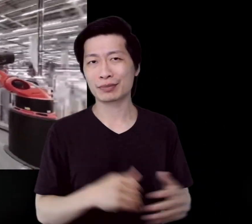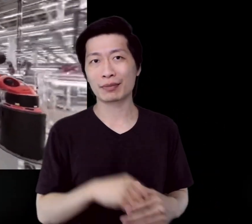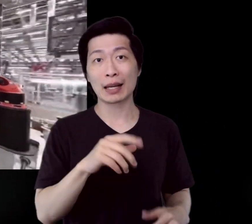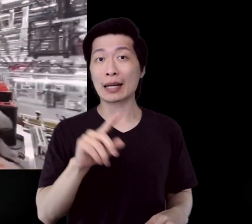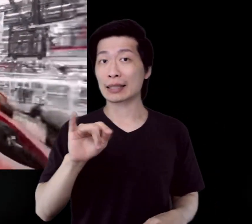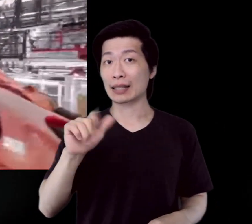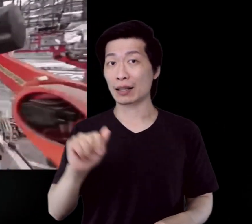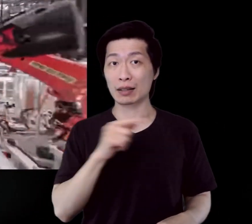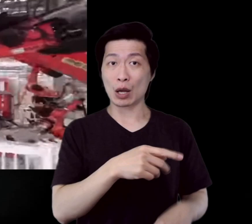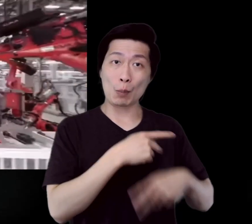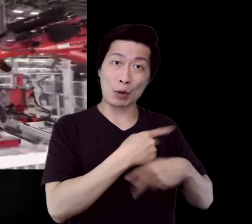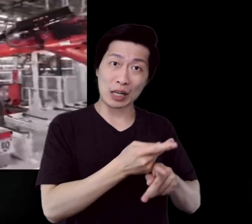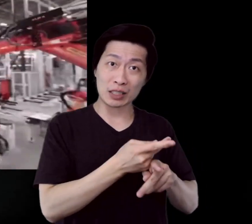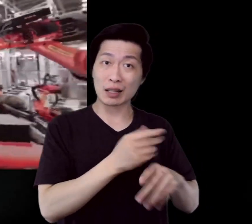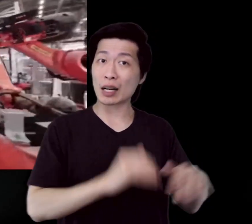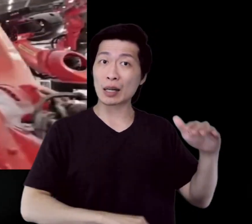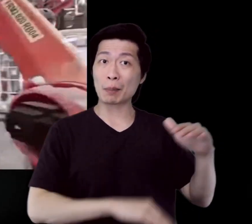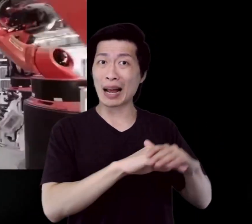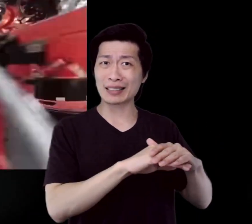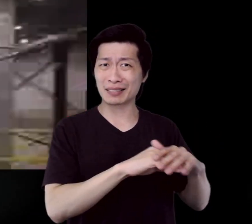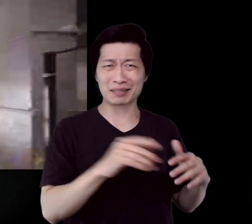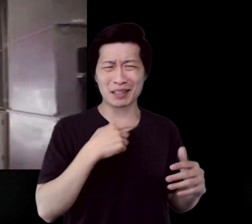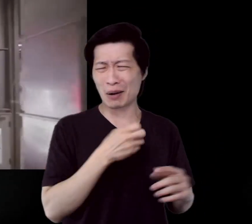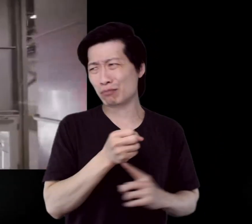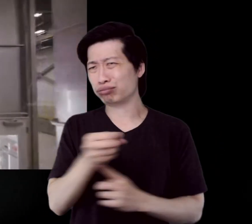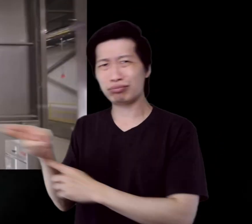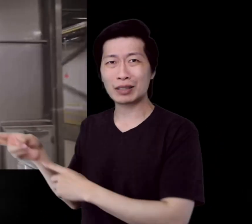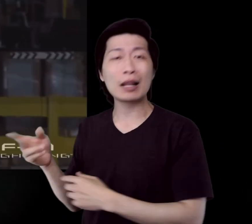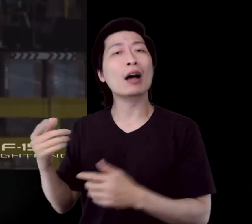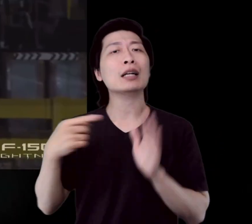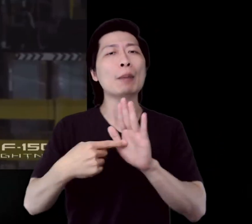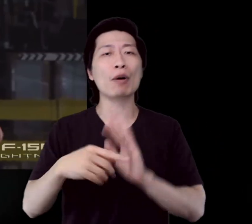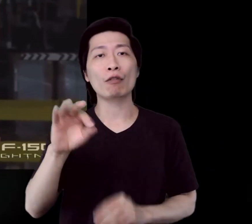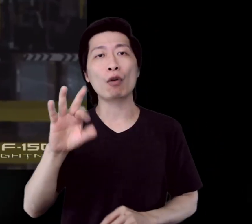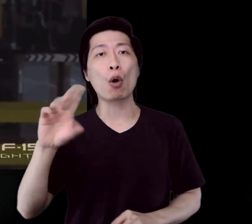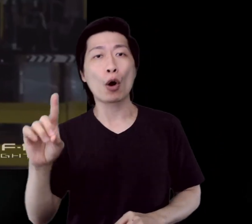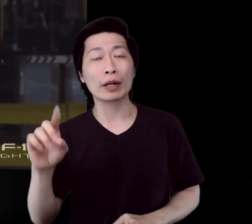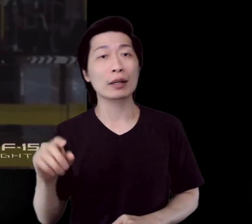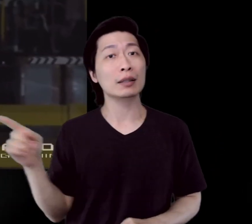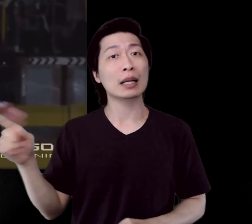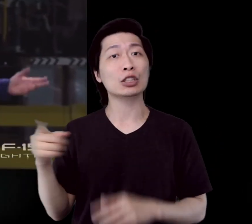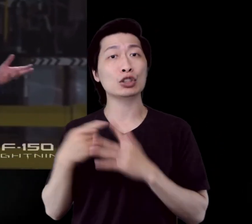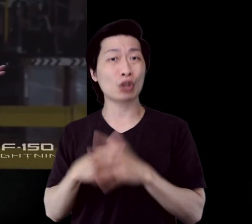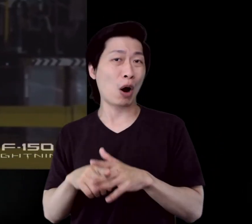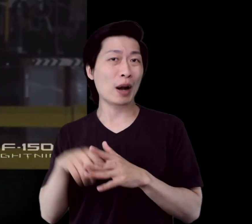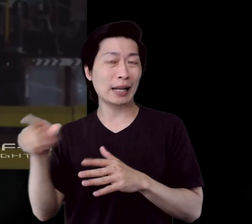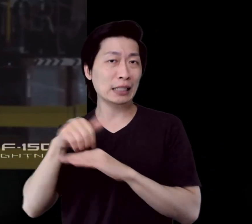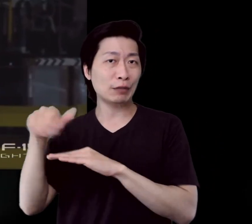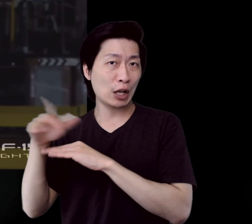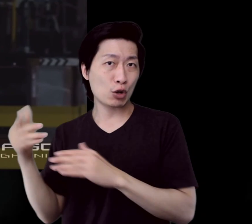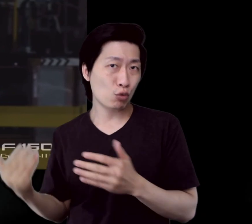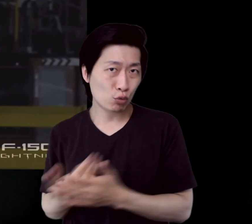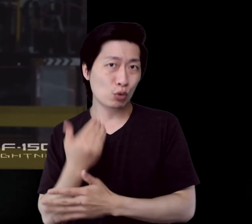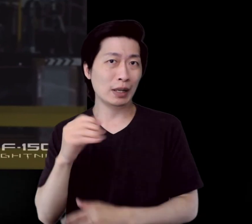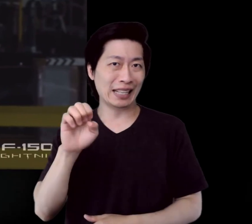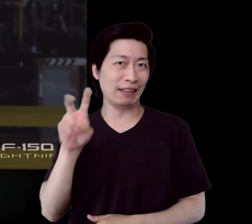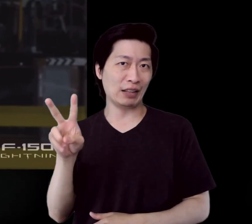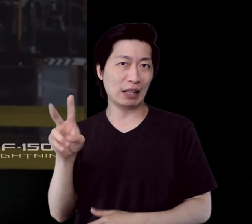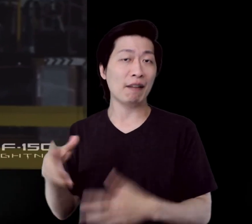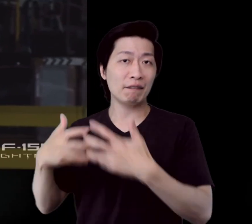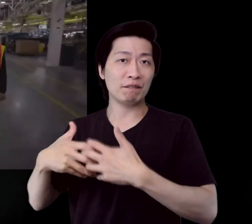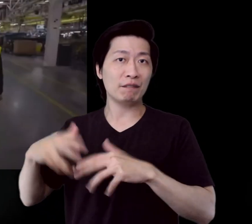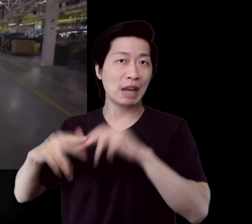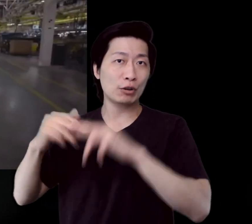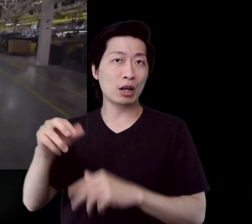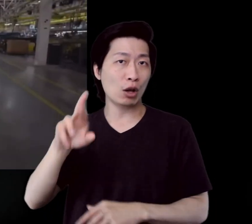capacity is unlike anyone else. Ford, for example, that have just started deliveries from their brand new EV factory, the